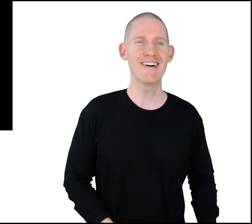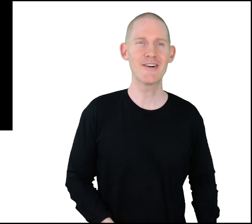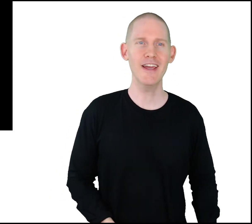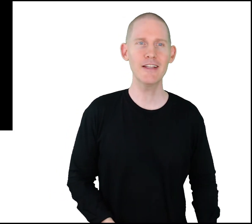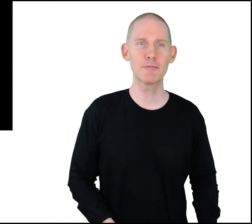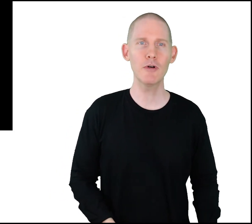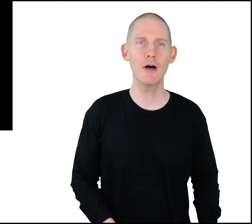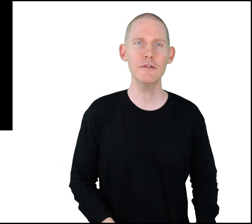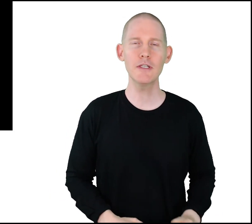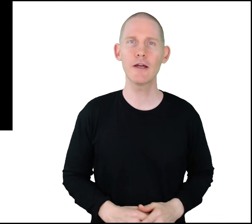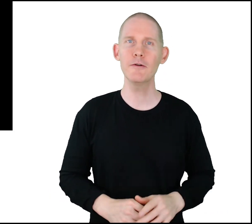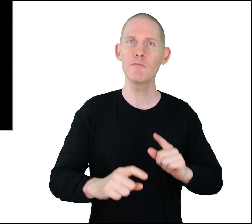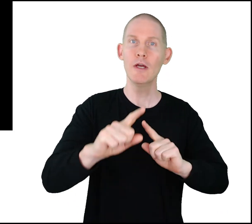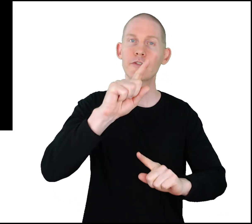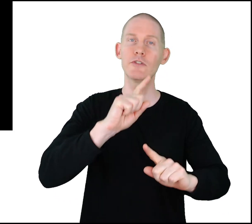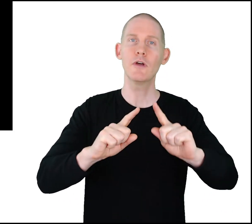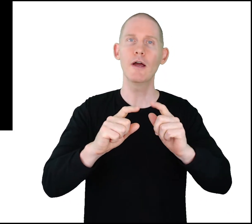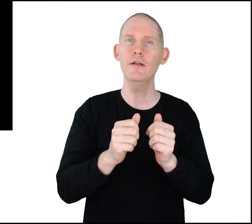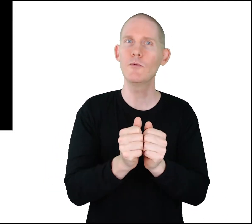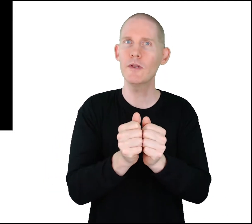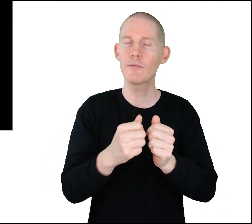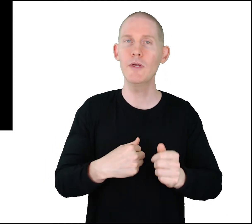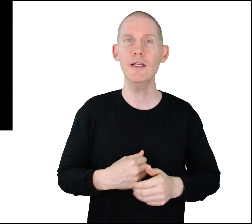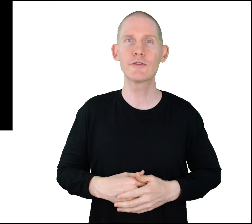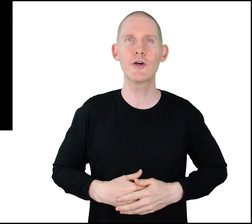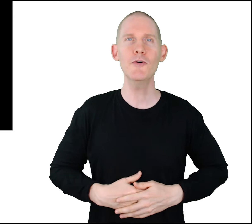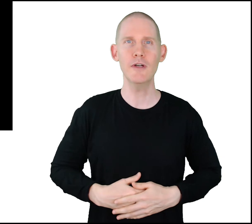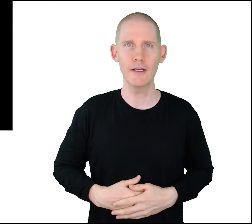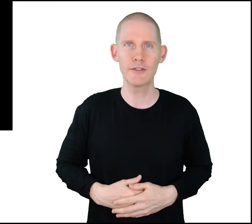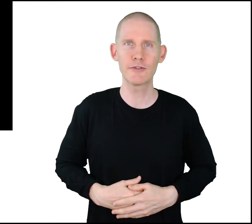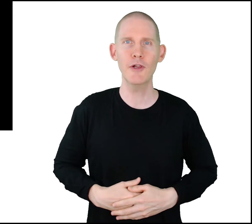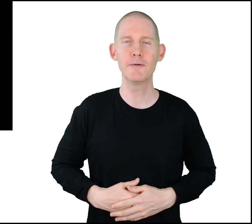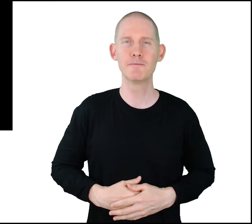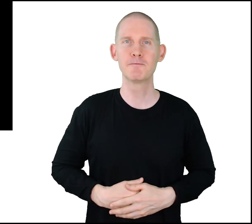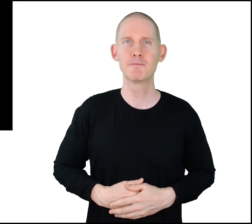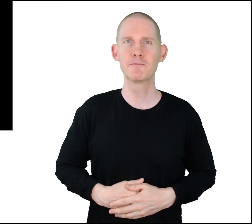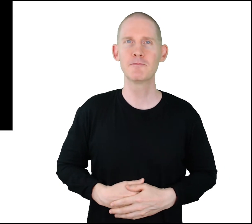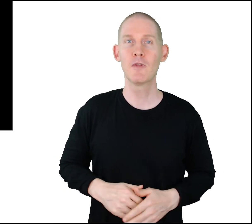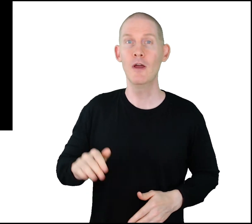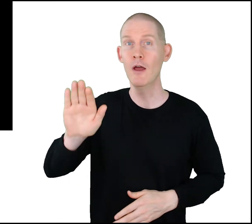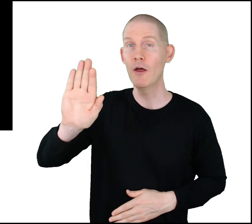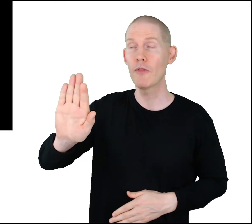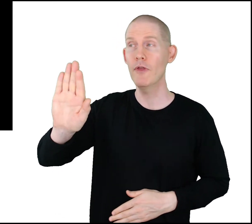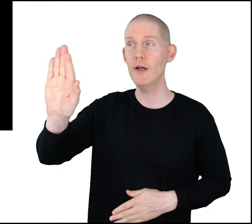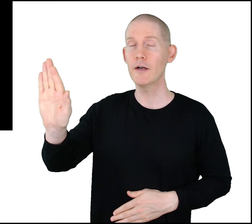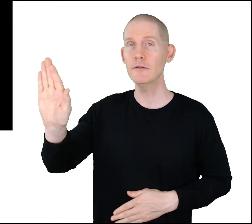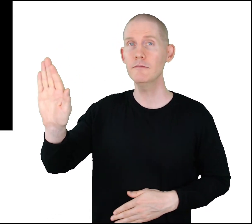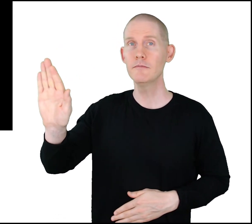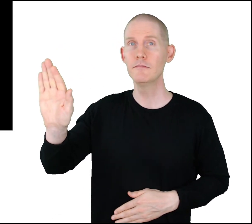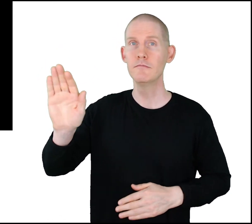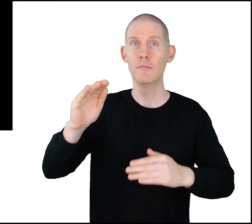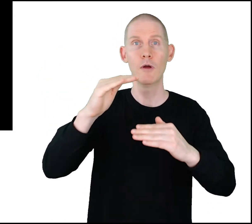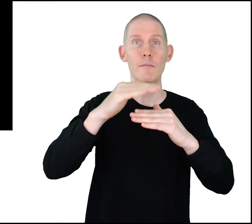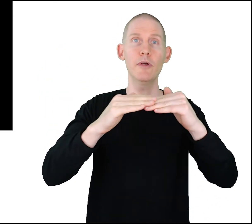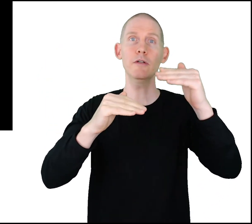Okay, let's put it all together. Sign with me. Let's go nice and slow. Their